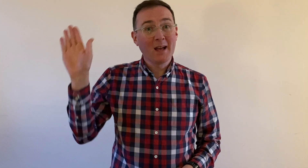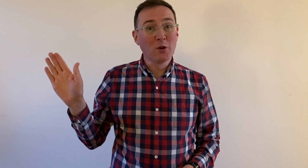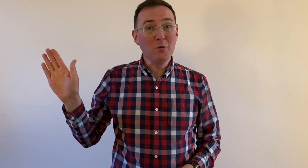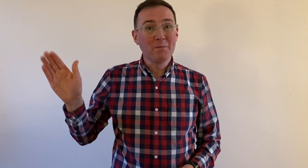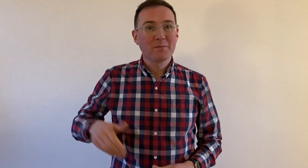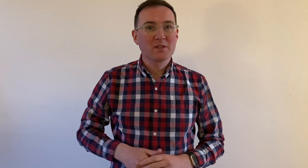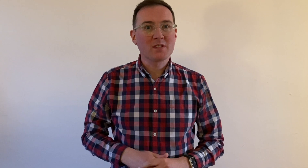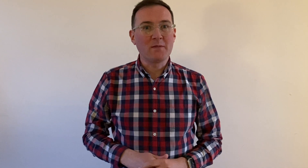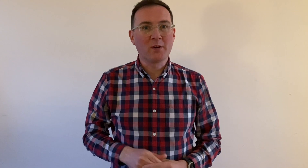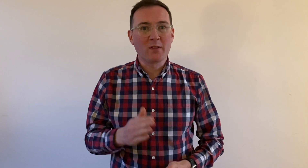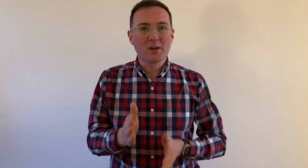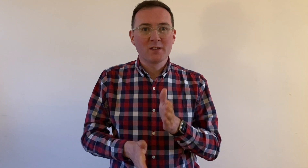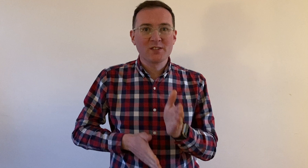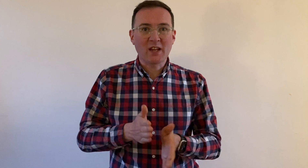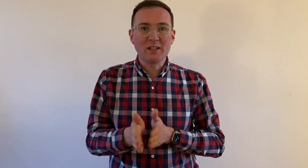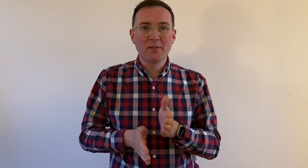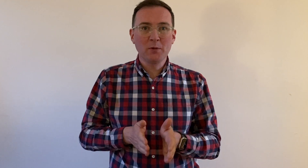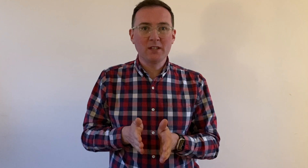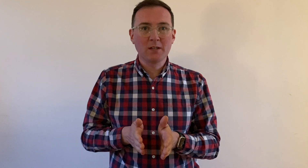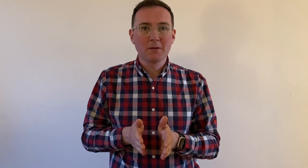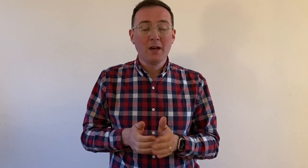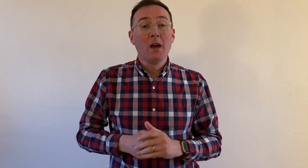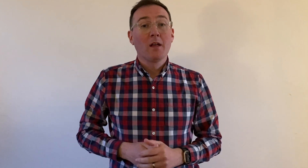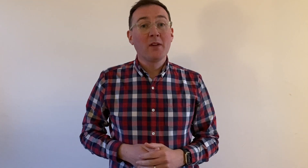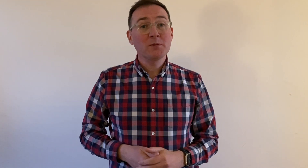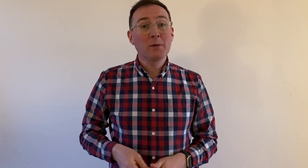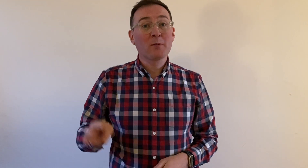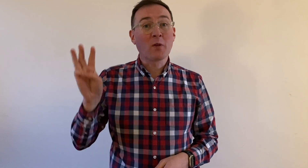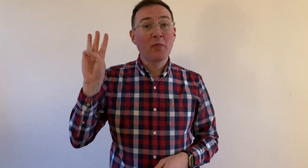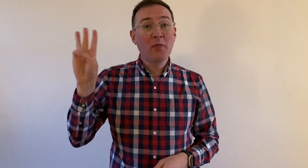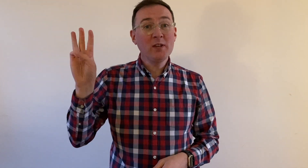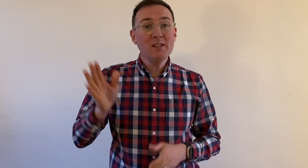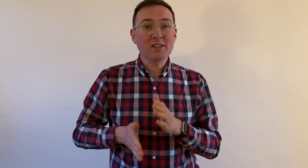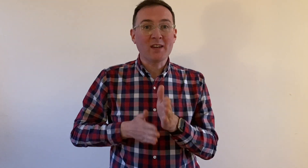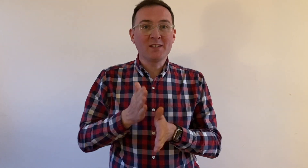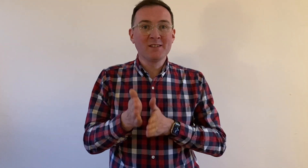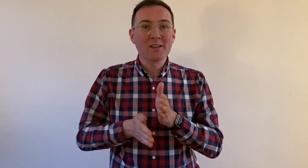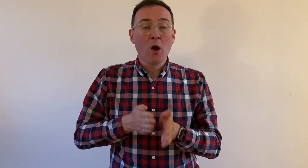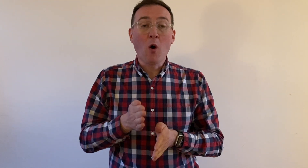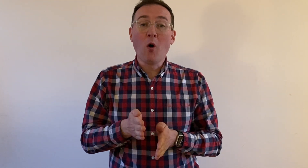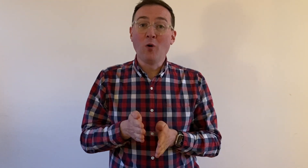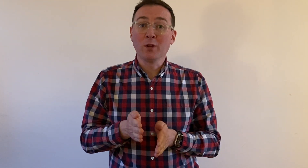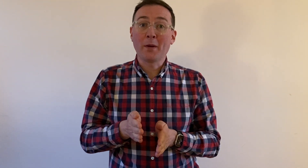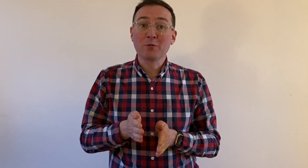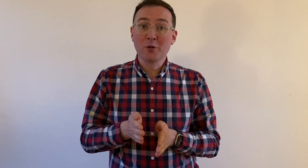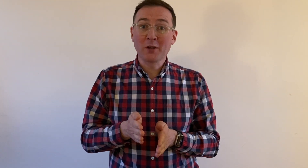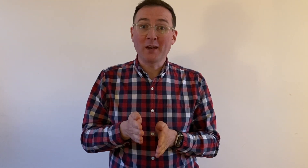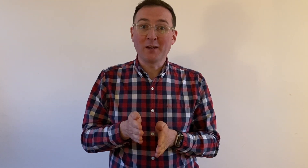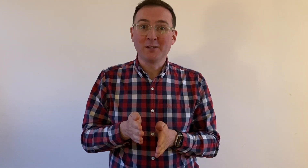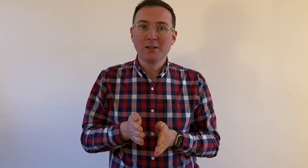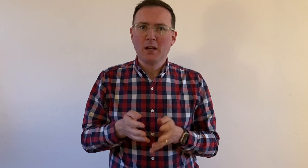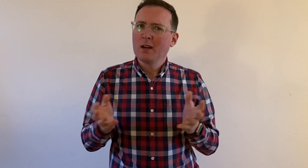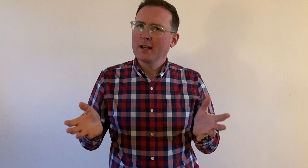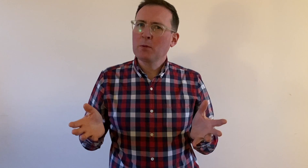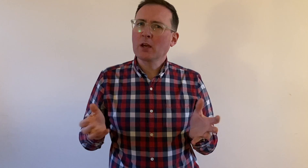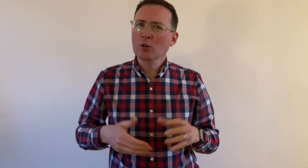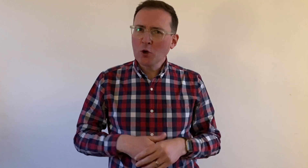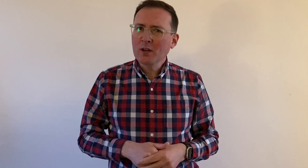Hello, it's time for another sign of the week. This week we've got 3 signs all about cooking. Now we can cook in